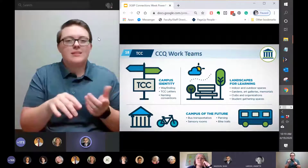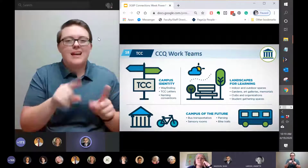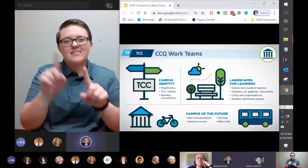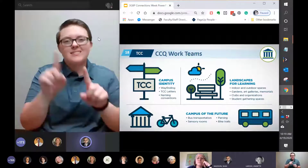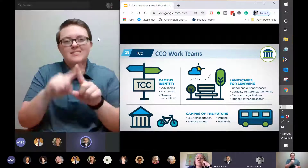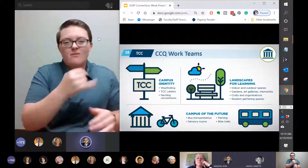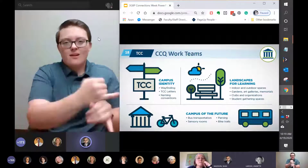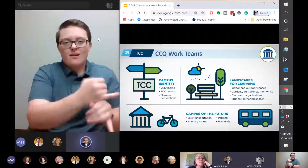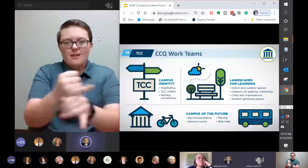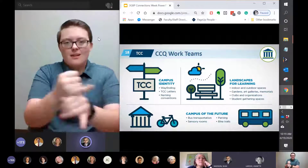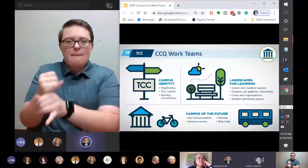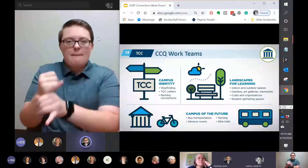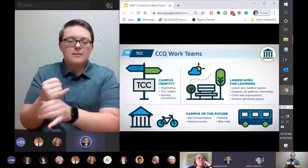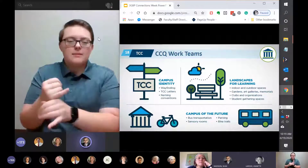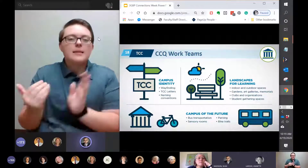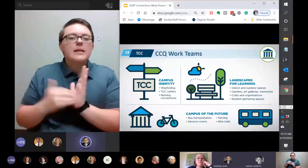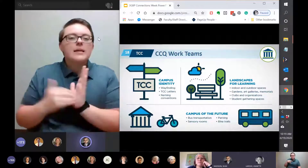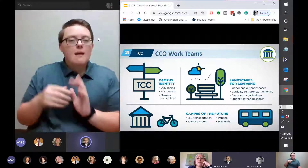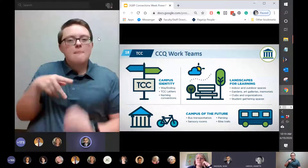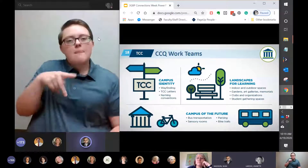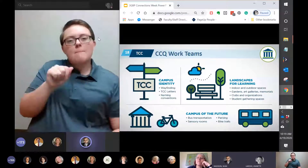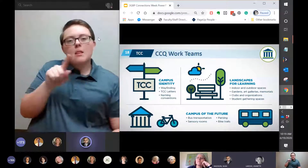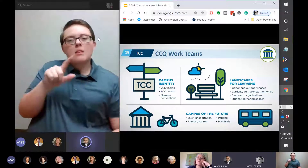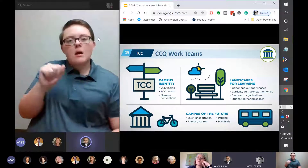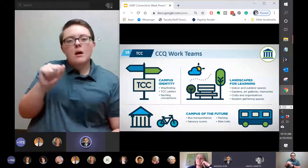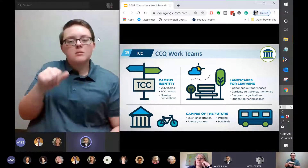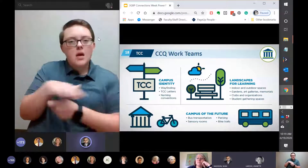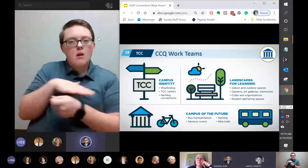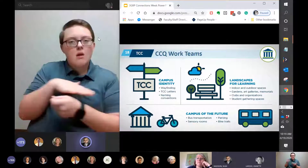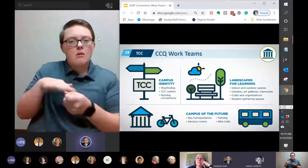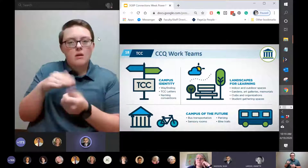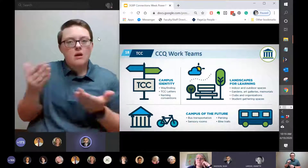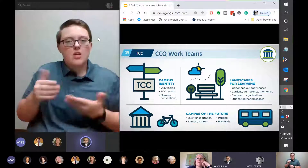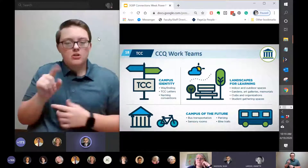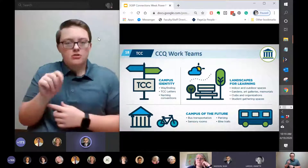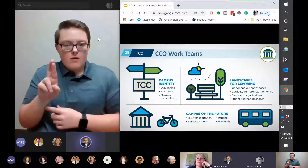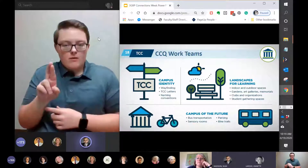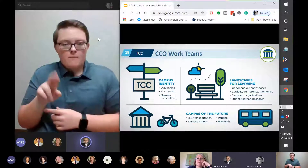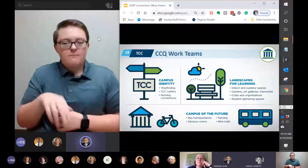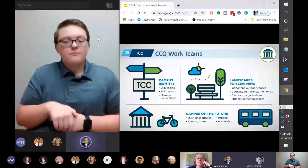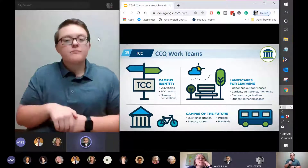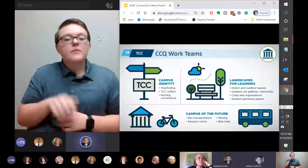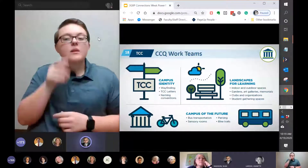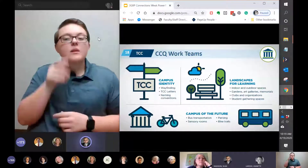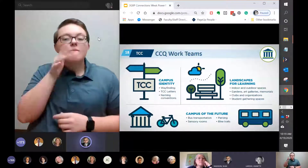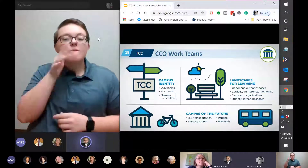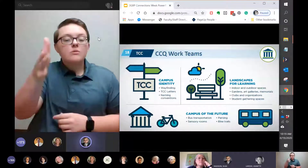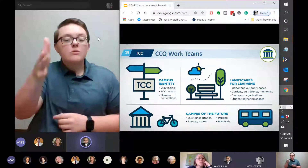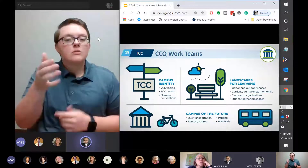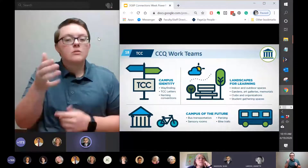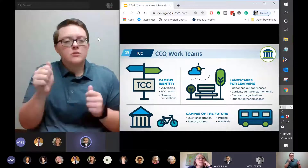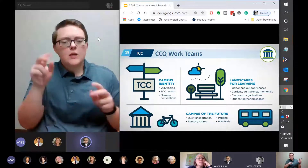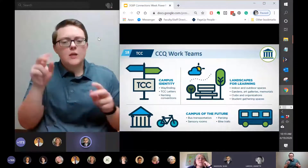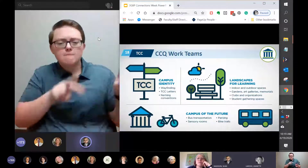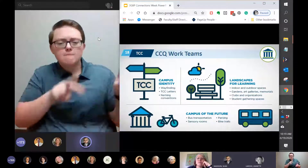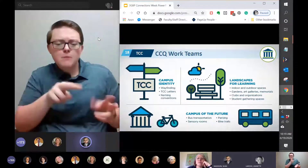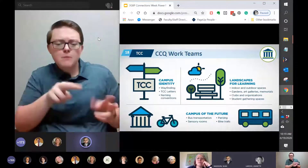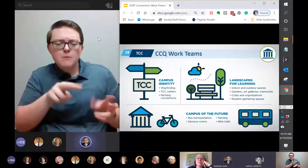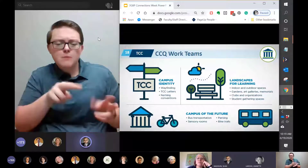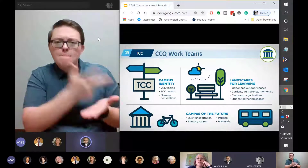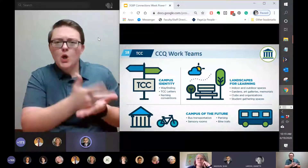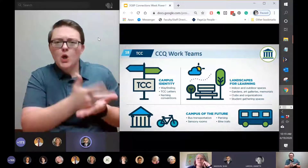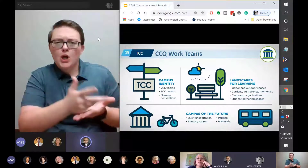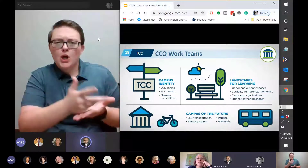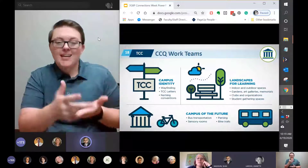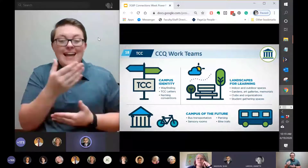at Trinity River. Campus of the Future will be addressing parking issues for students and staff and equity with bus and